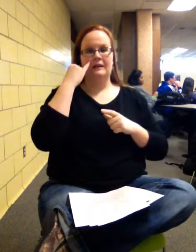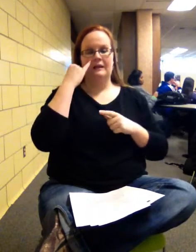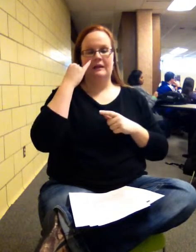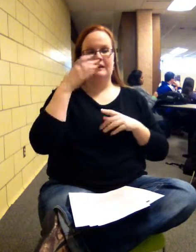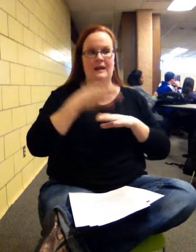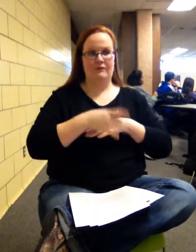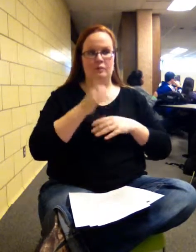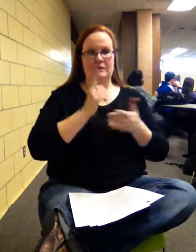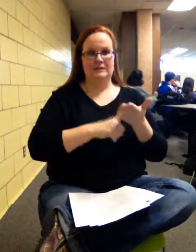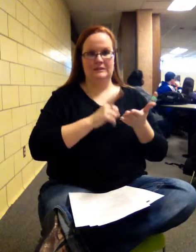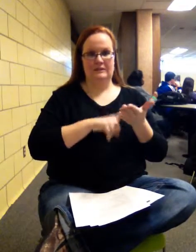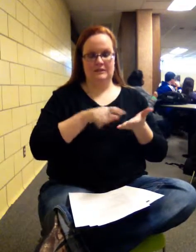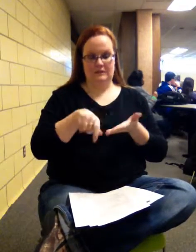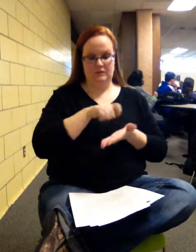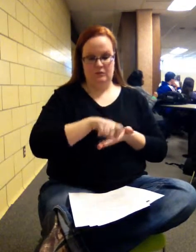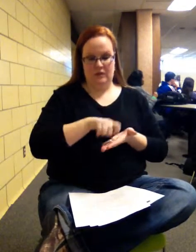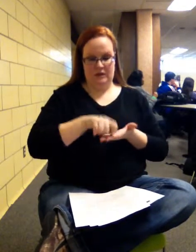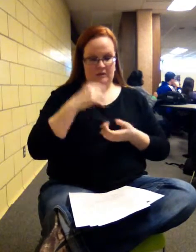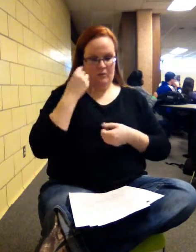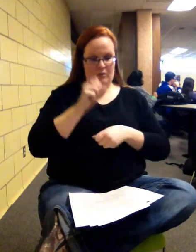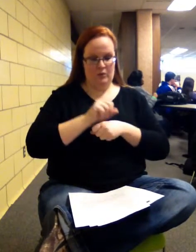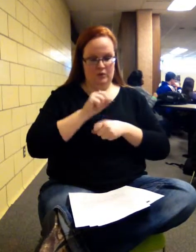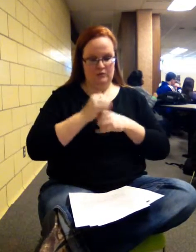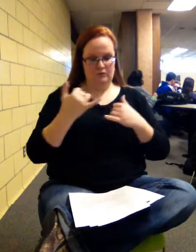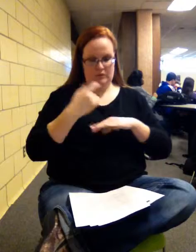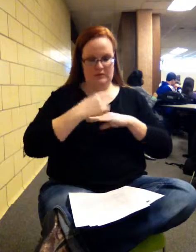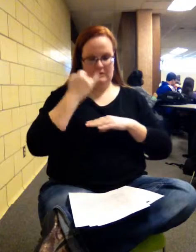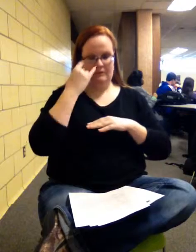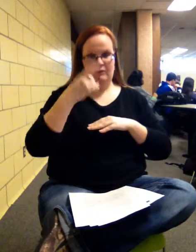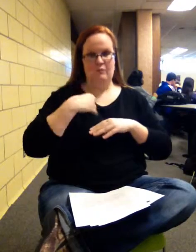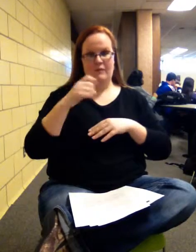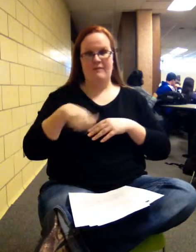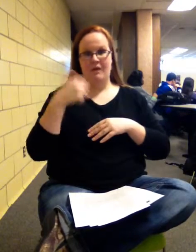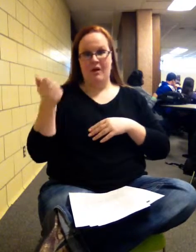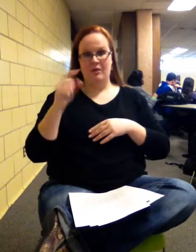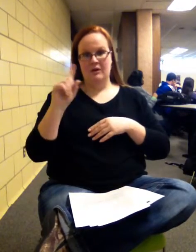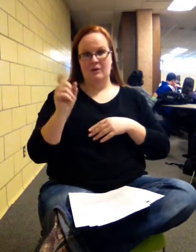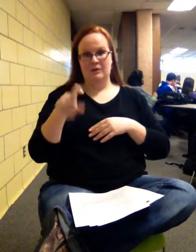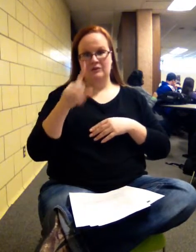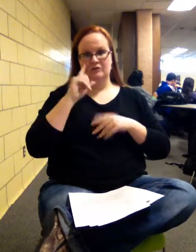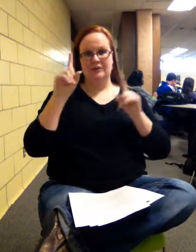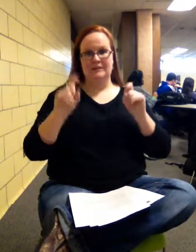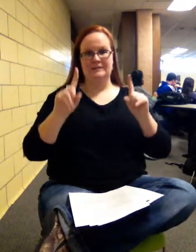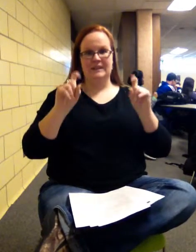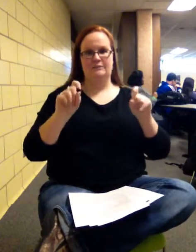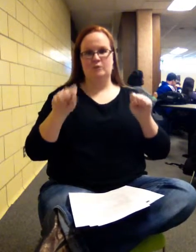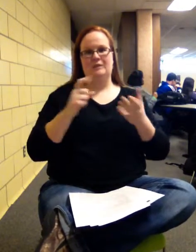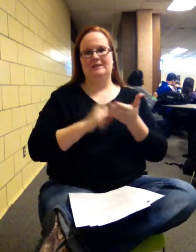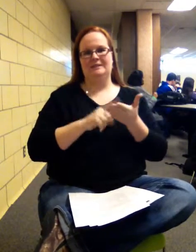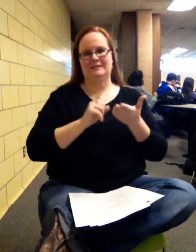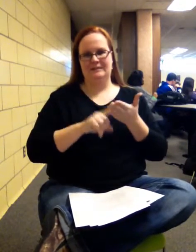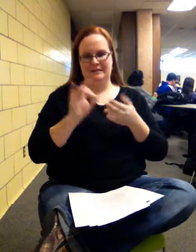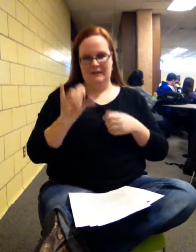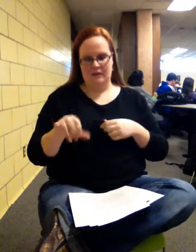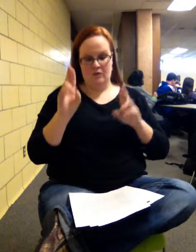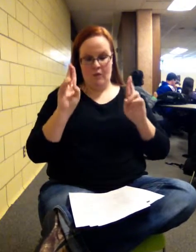this written assignment today, if you guys have other questions for the exam, we can go over other questions that you might have. Hopefully we can get into